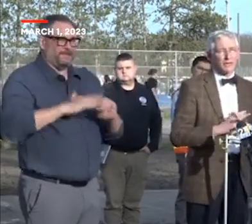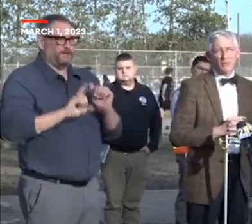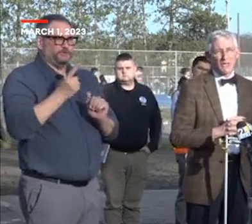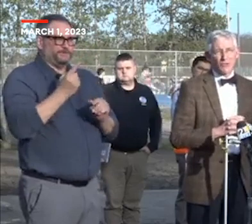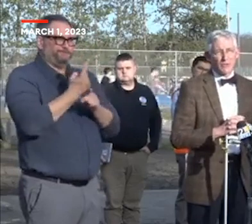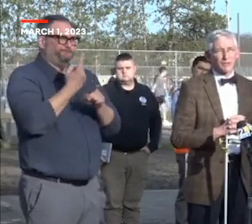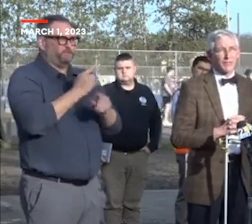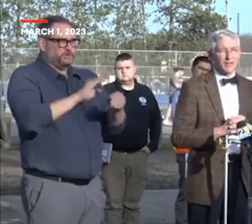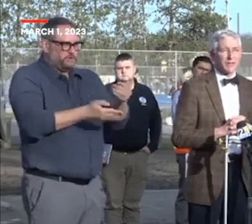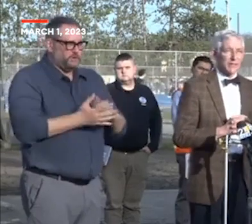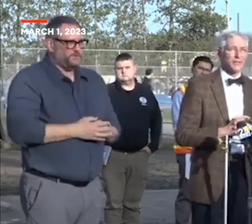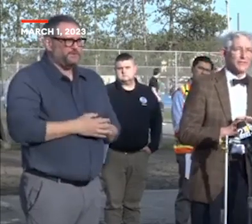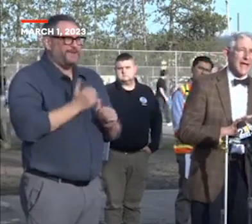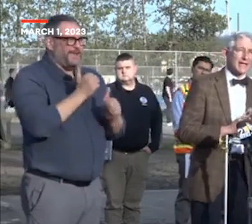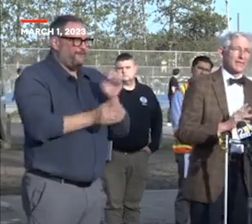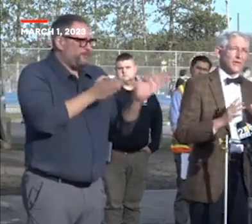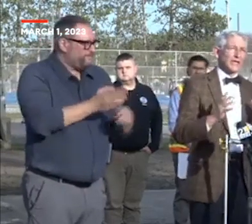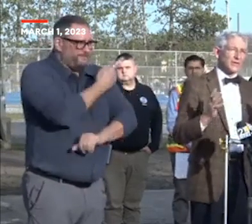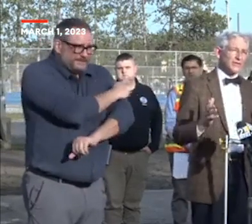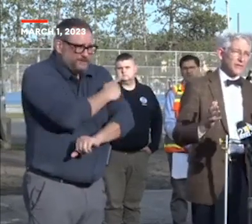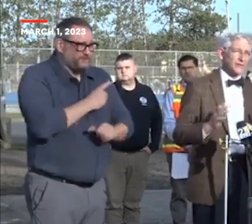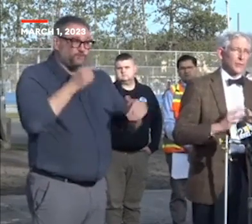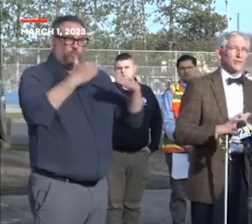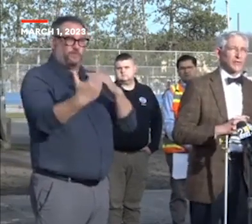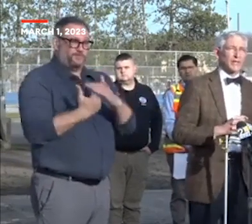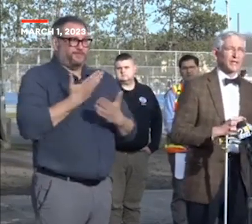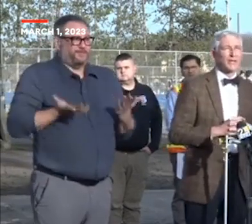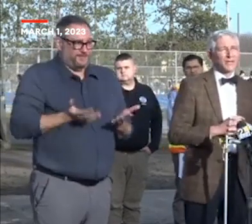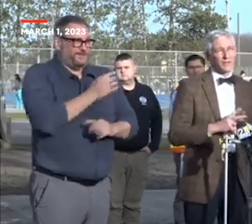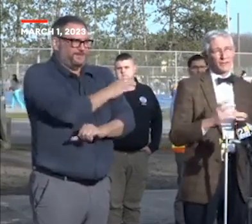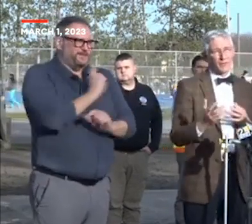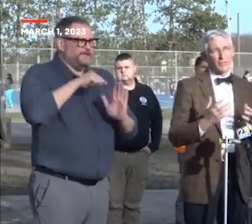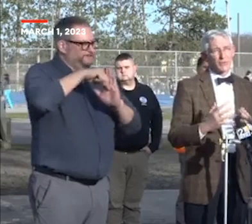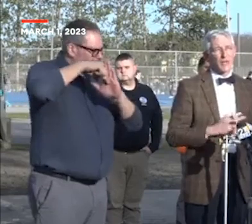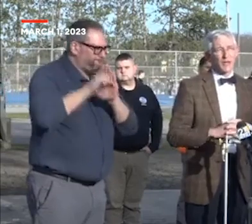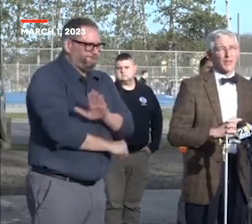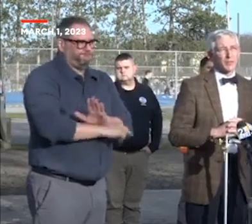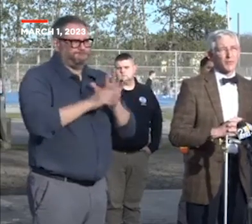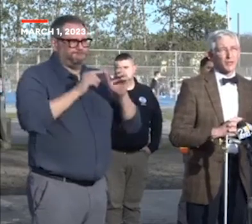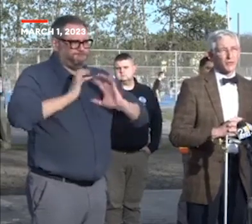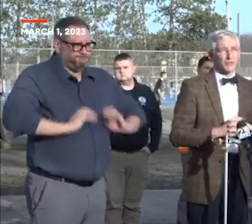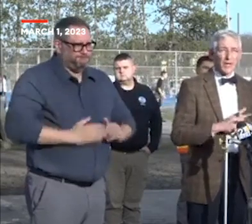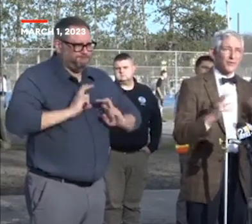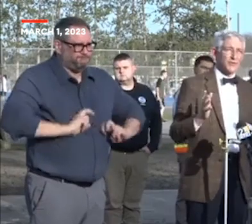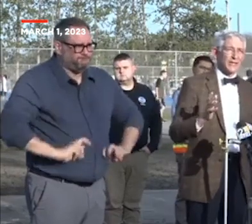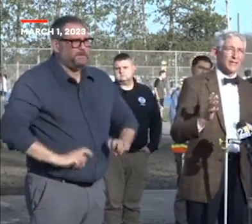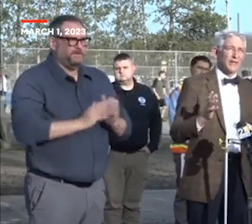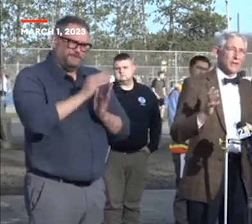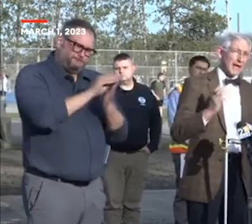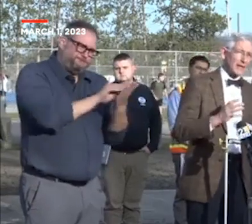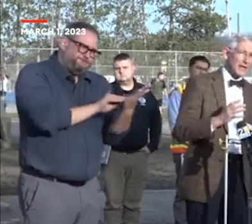comes in, every patient that is seen there does in fact have a very extensive questionnaire that is completed with a healthcare professional to